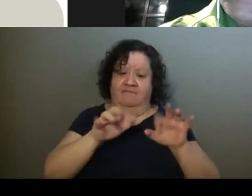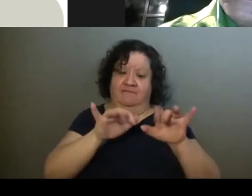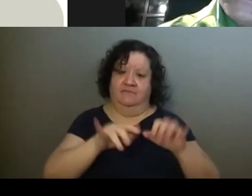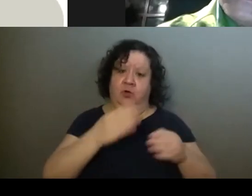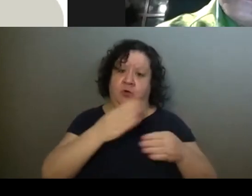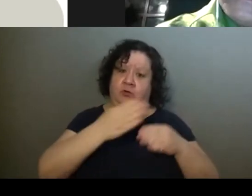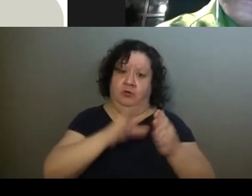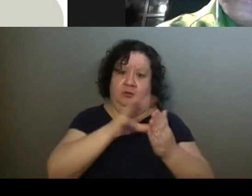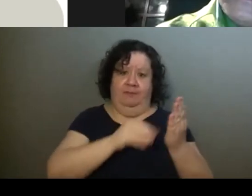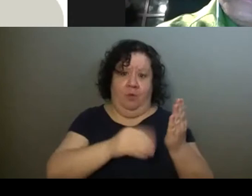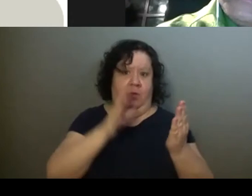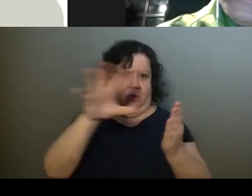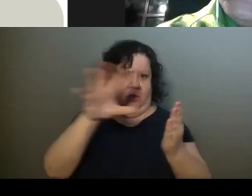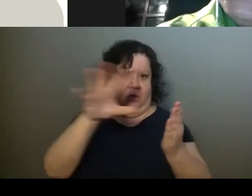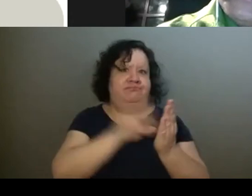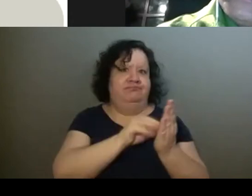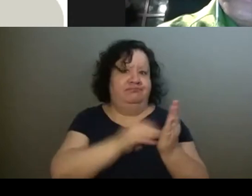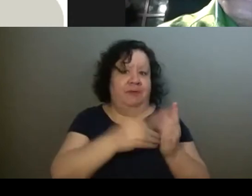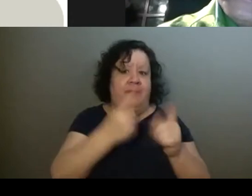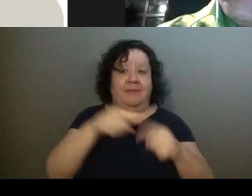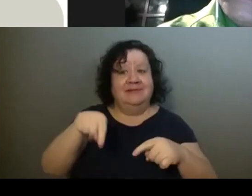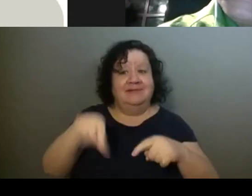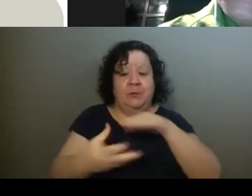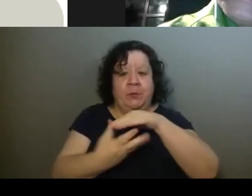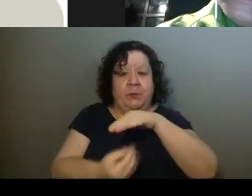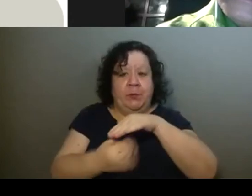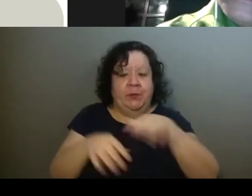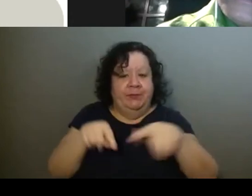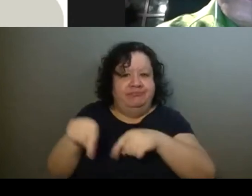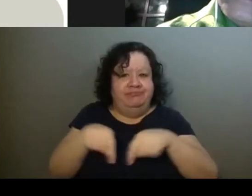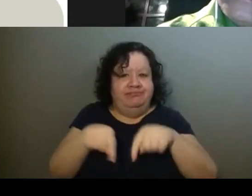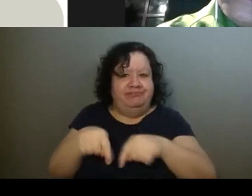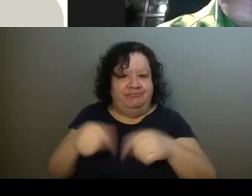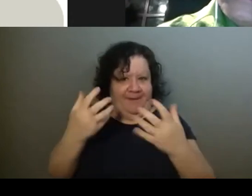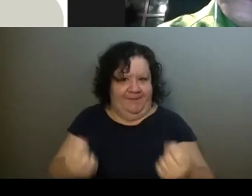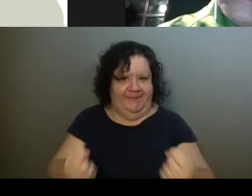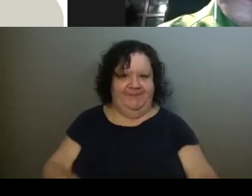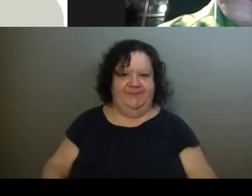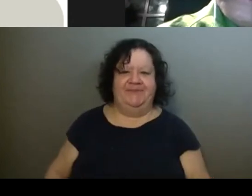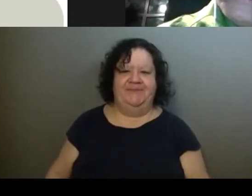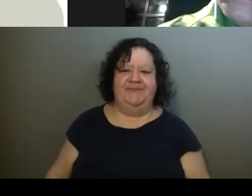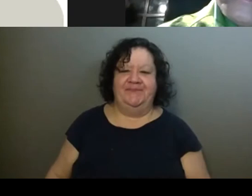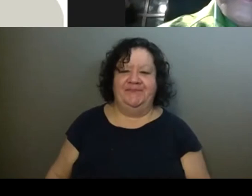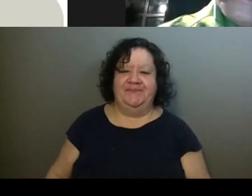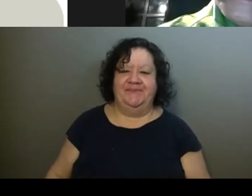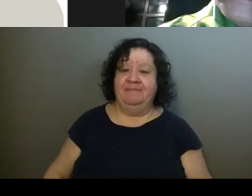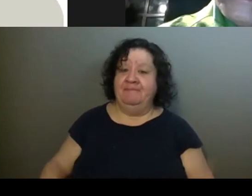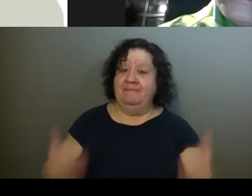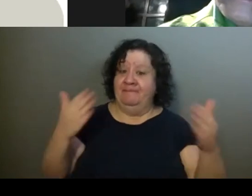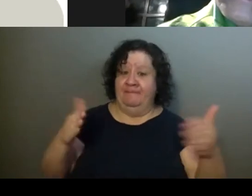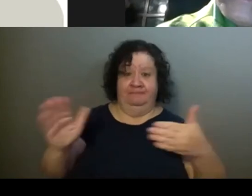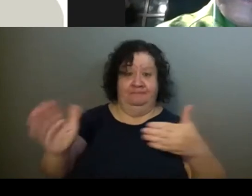online. And now, to do a closing remarks, I will now invite Mr. Ronald